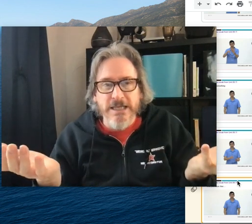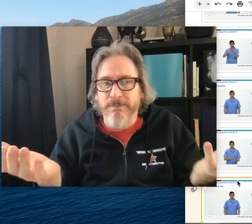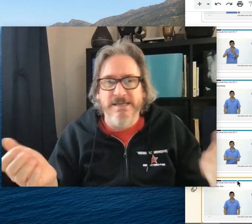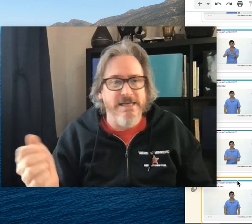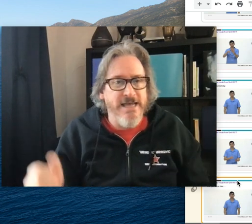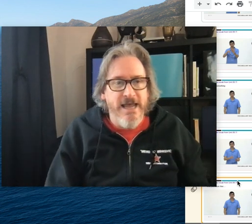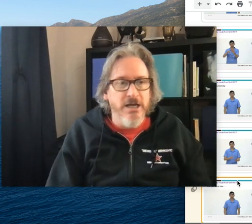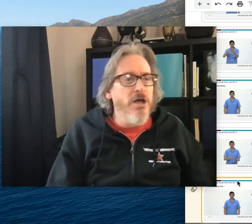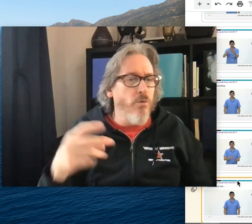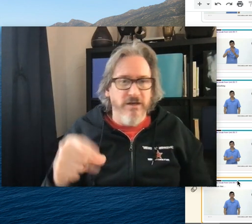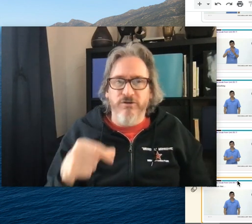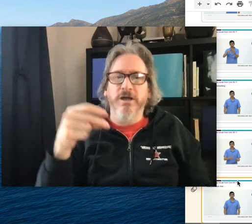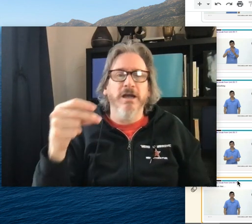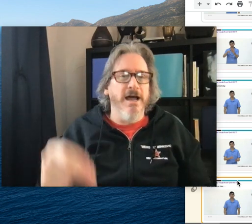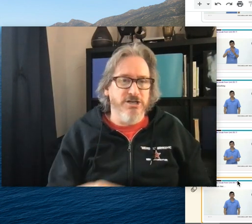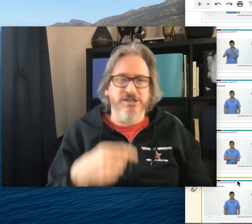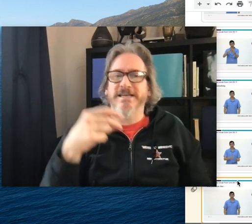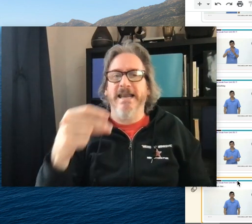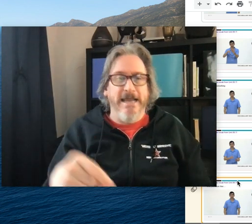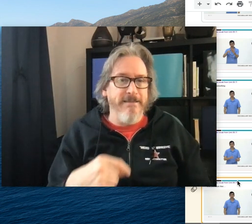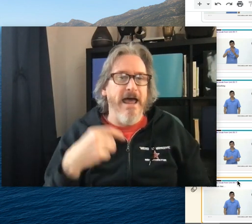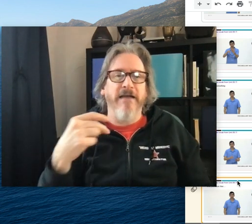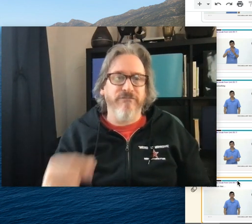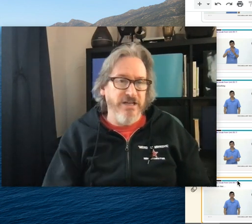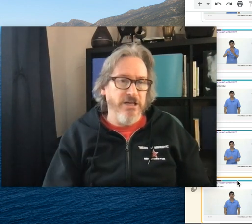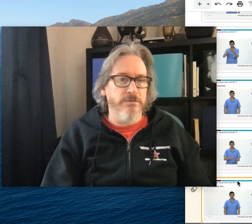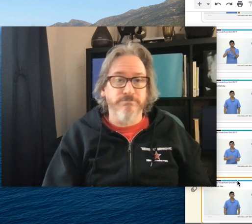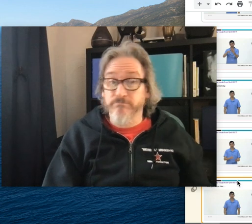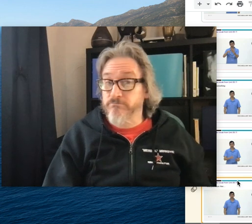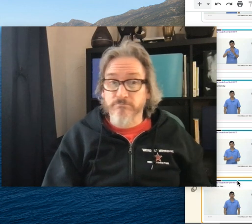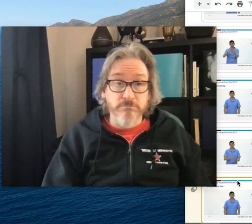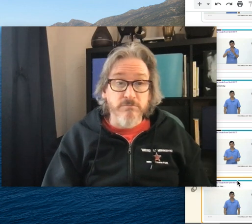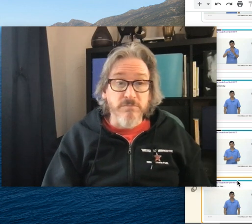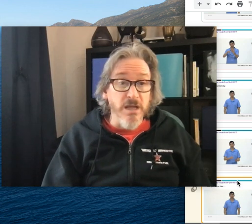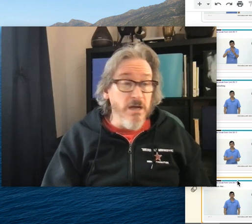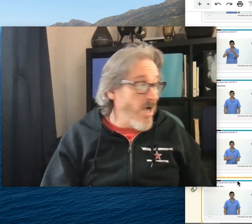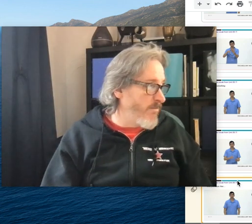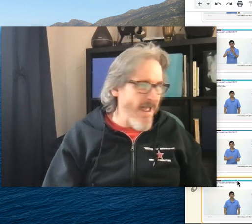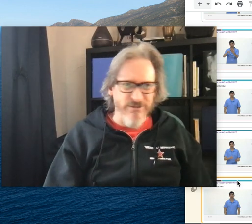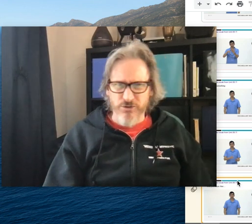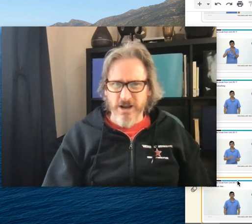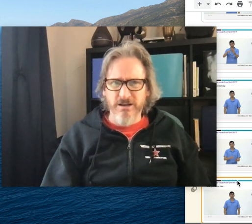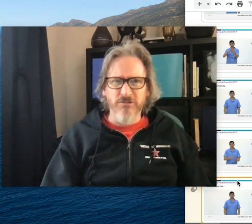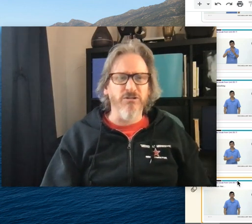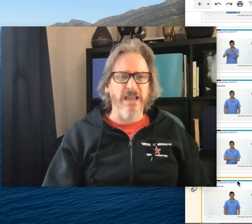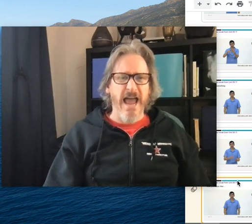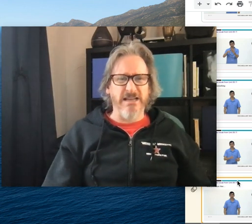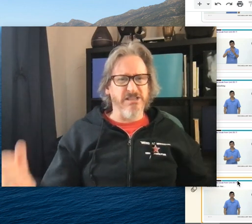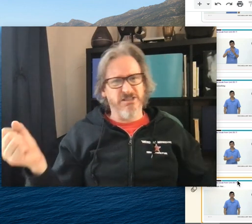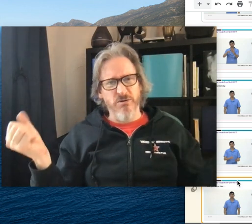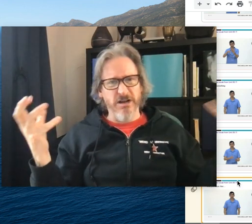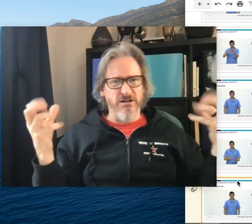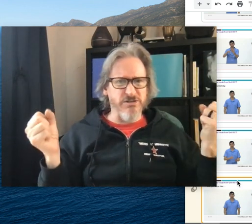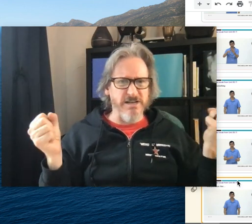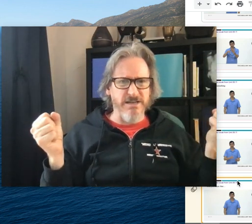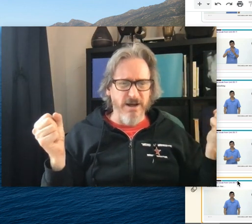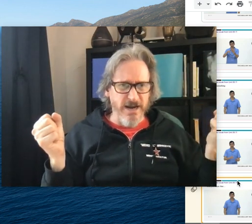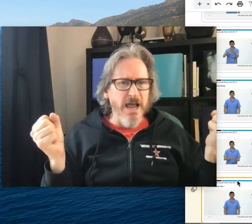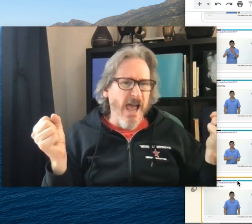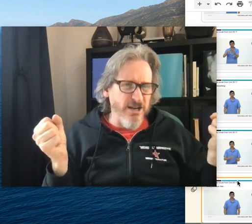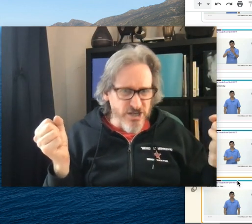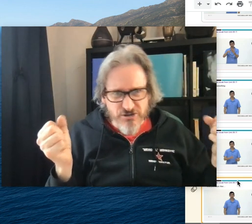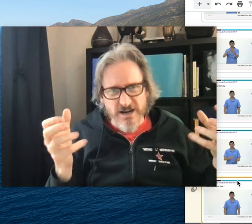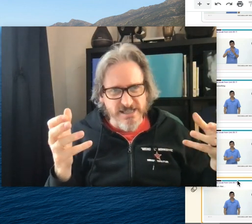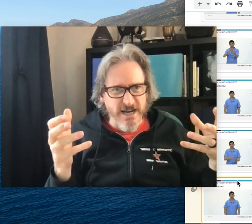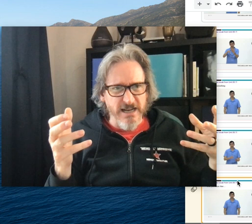it's really a piece of cake if you can kind of just get in that feel. Have a drink, relax, don't get all stressed about